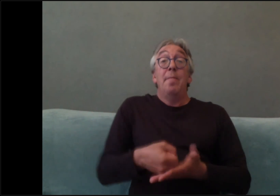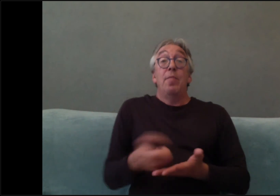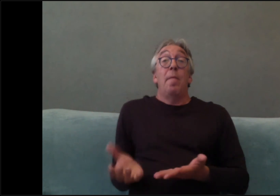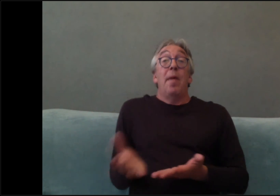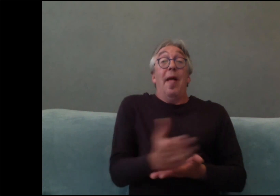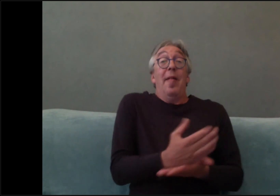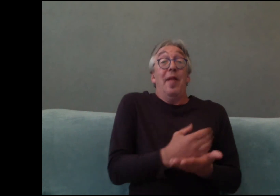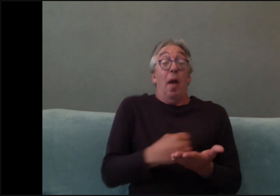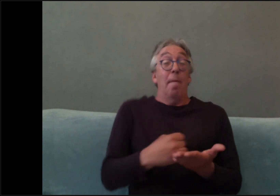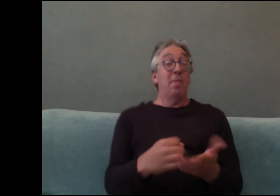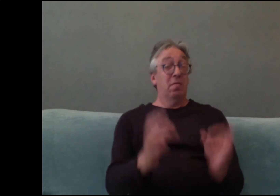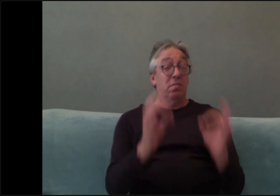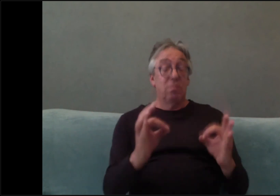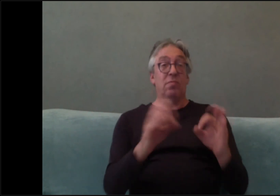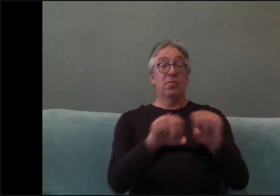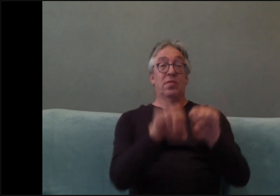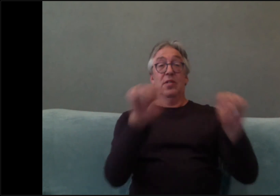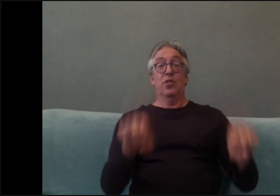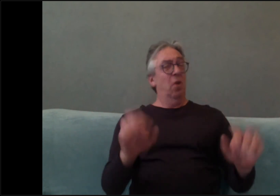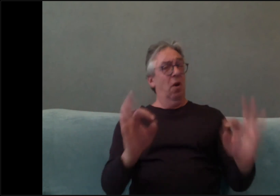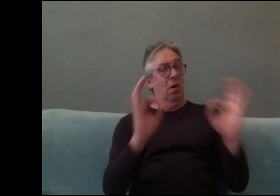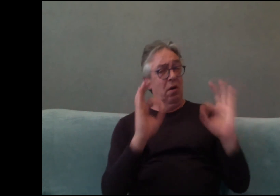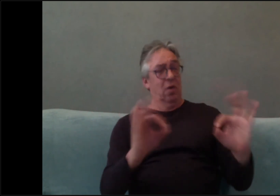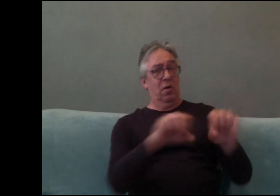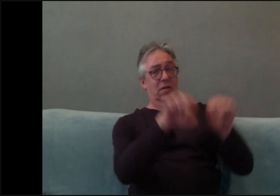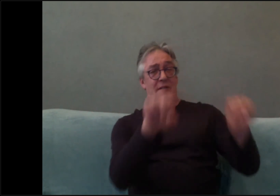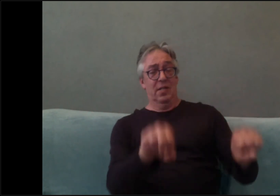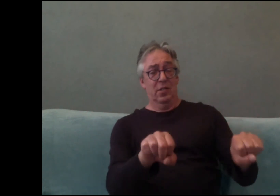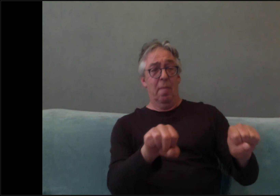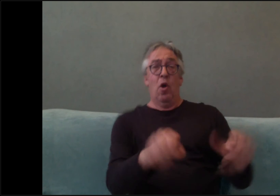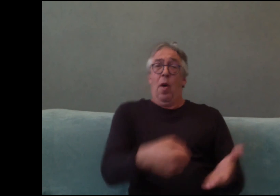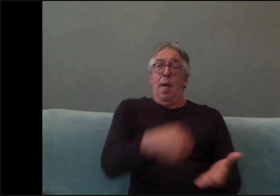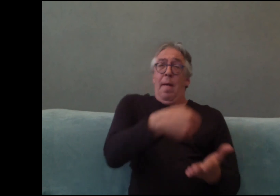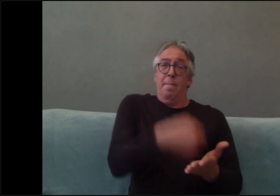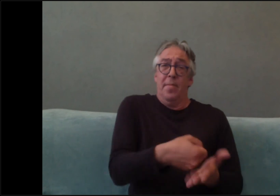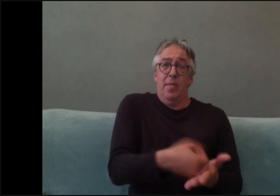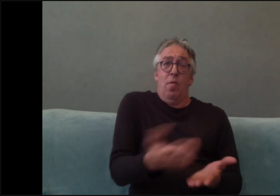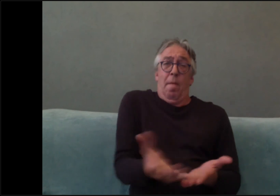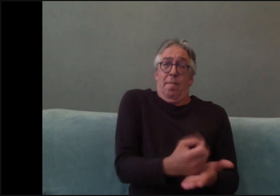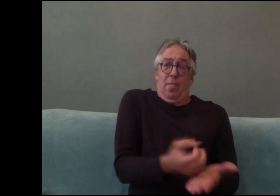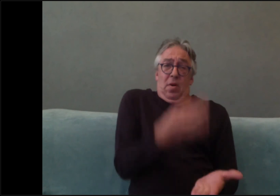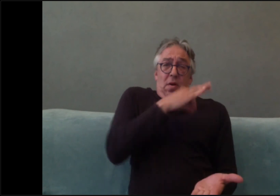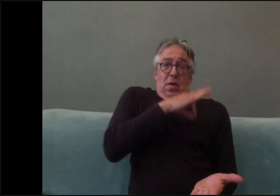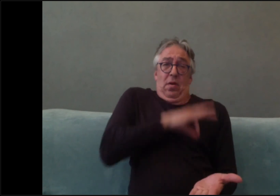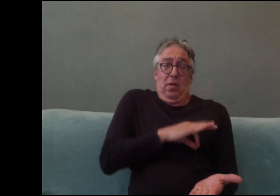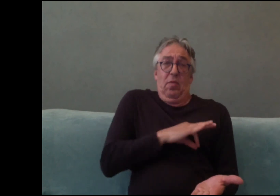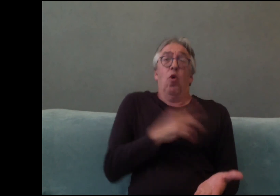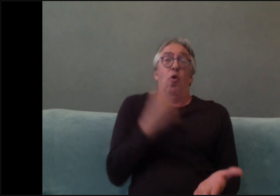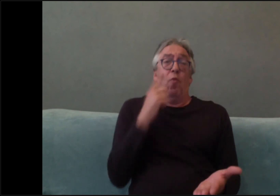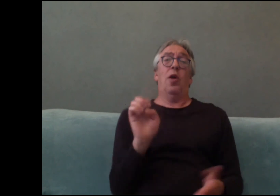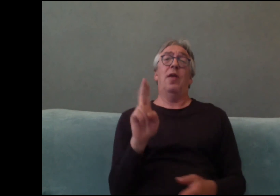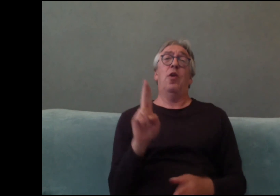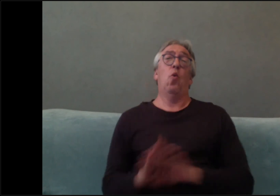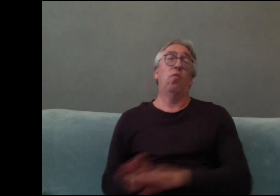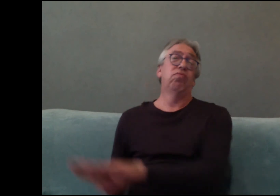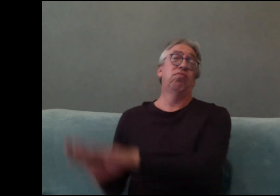adequate, accessible, and enabling minimum scheme, which is EU-wide, and also fully involve